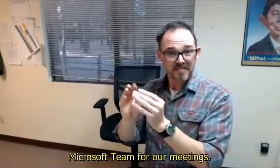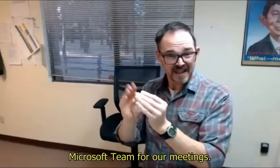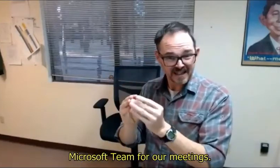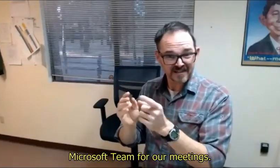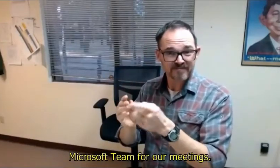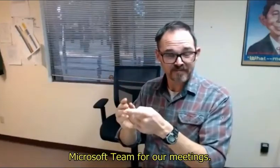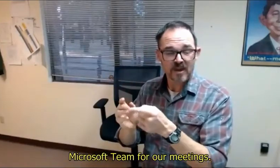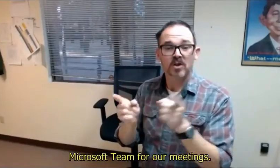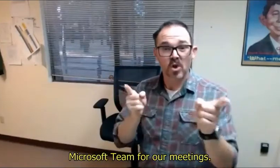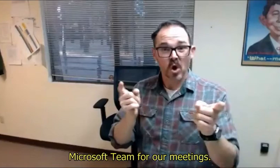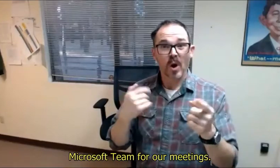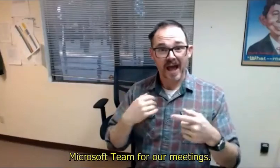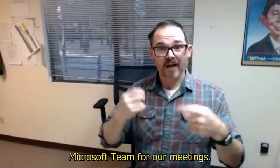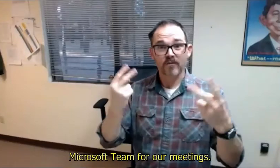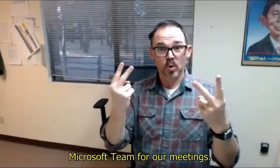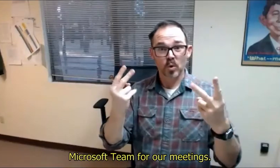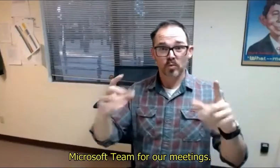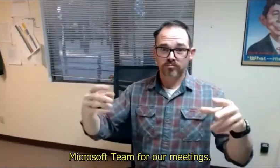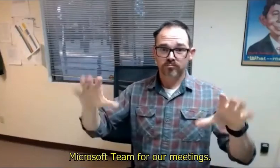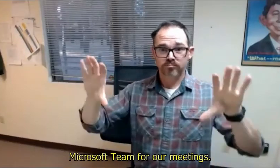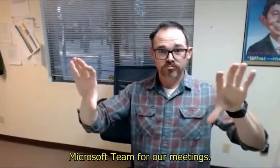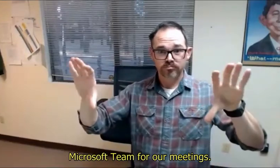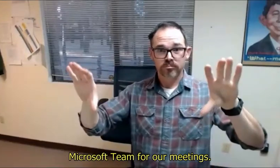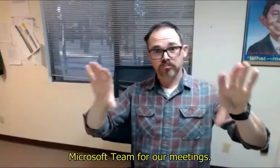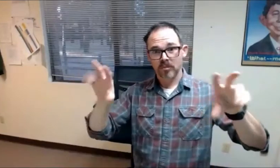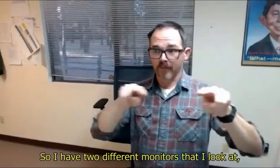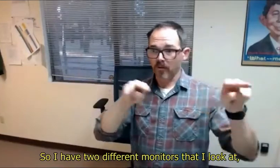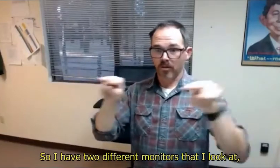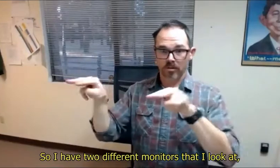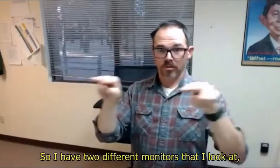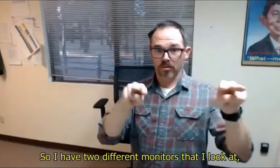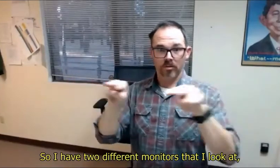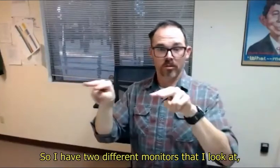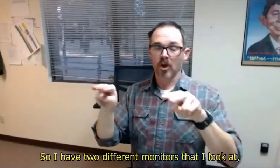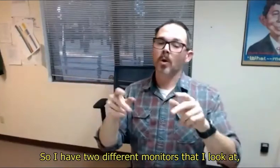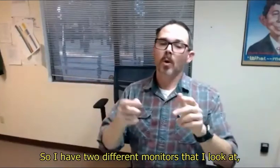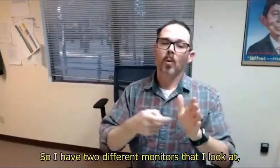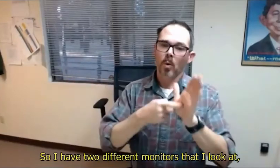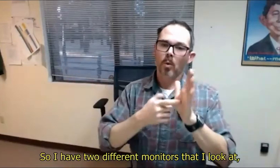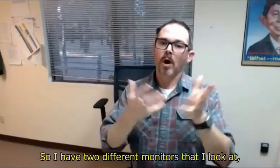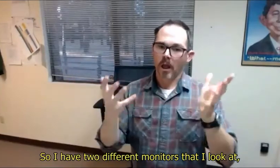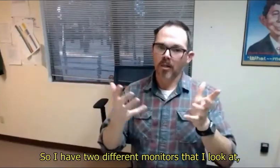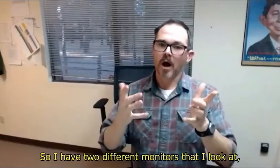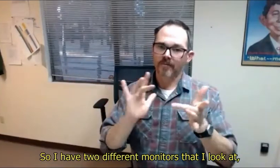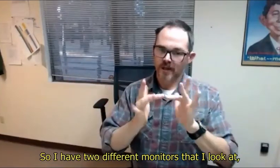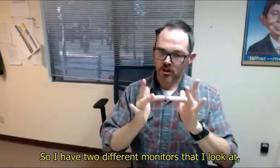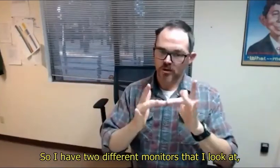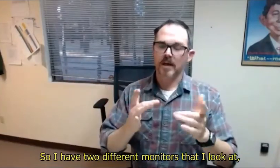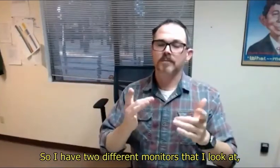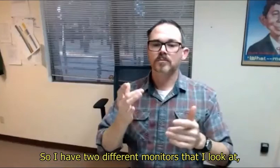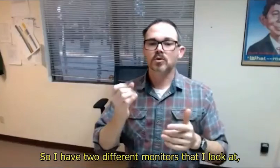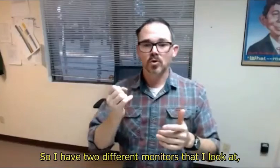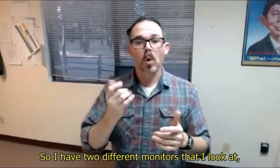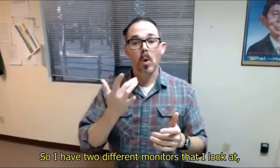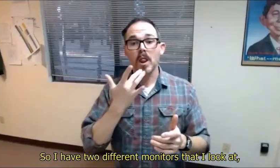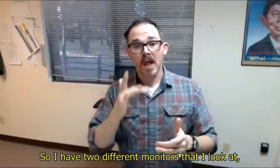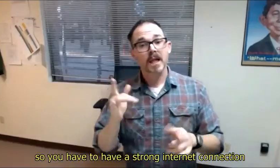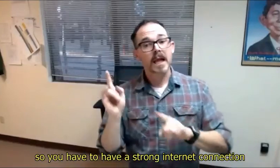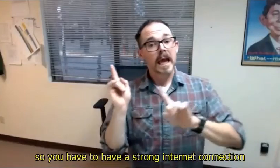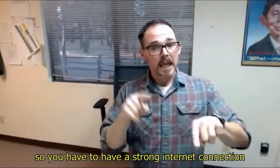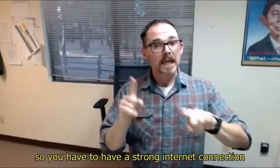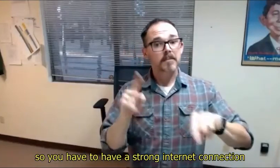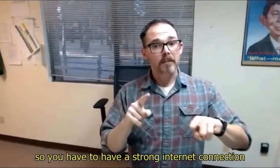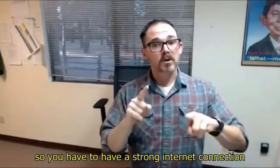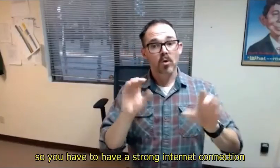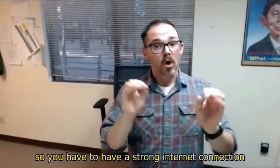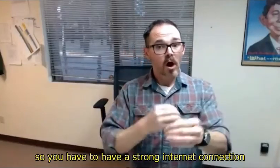the Microsoft team for our meetings. So I have 2 different monitors that I look at. So